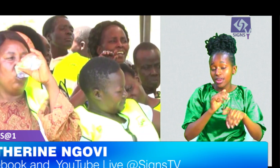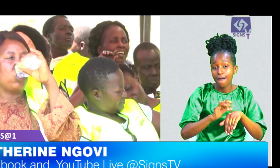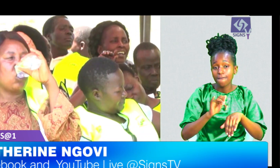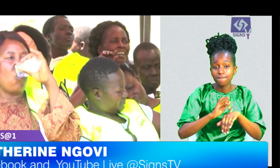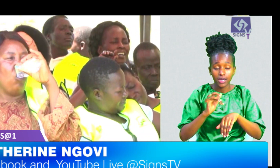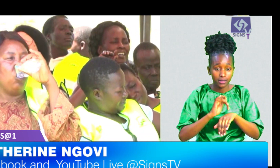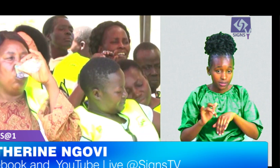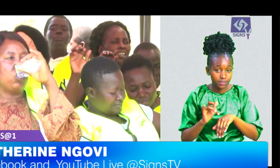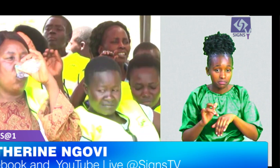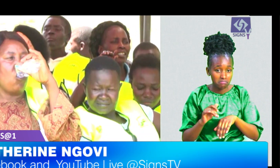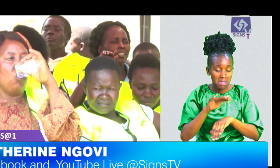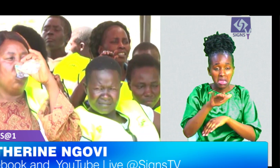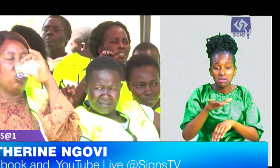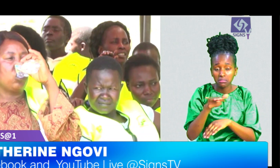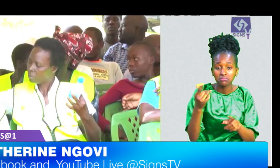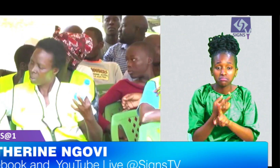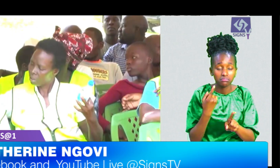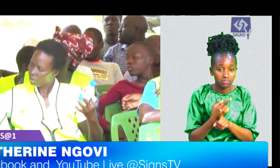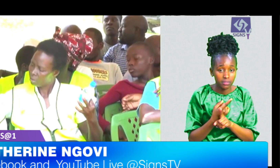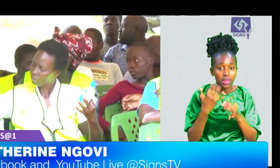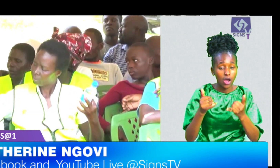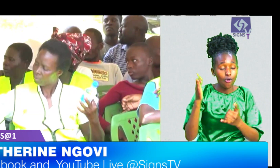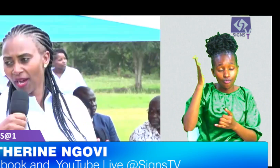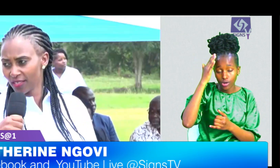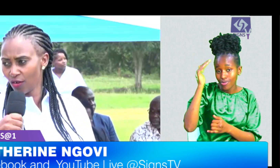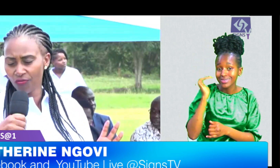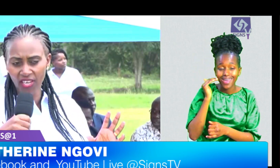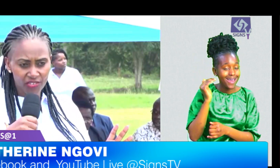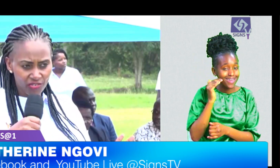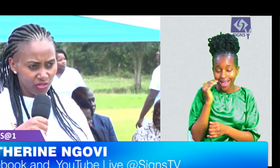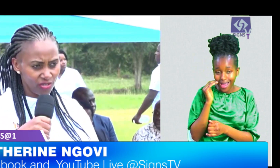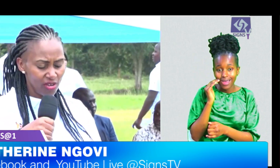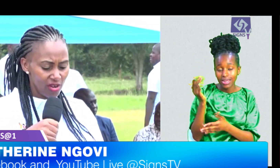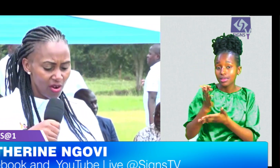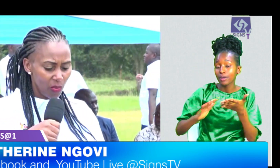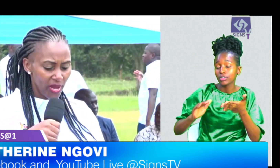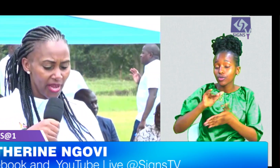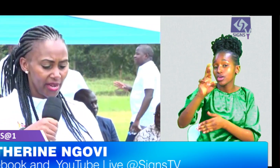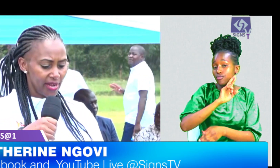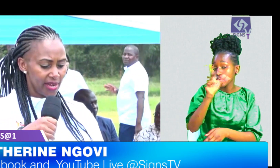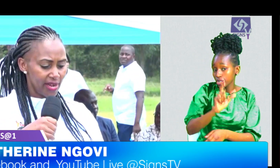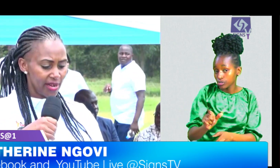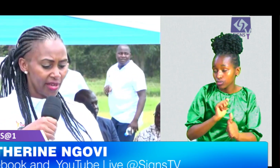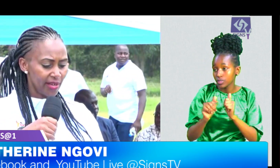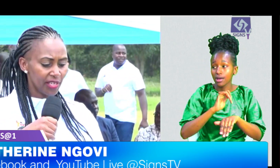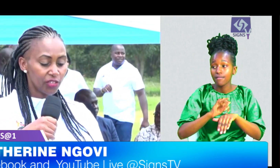growth, unakuta mtoto hata hakui venye anafaa, hindered intellectual development